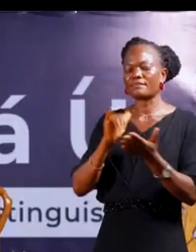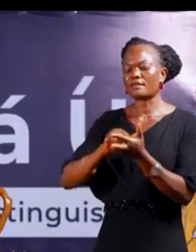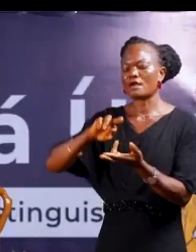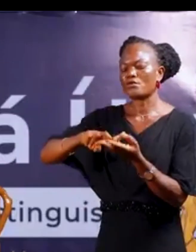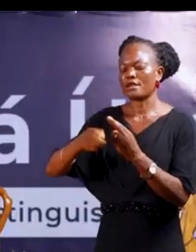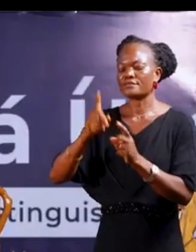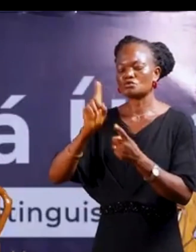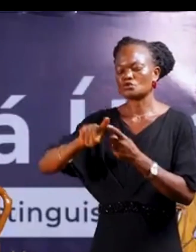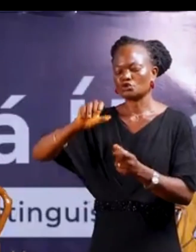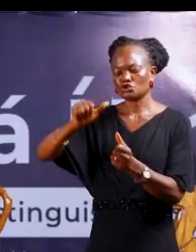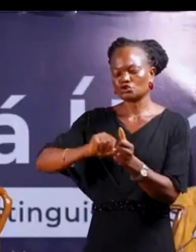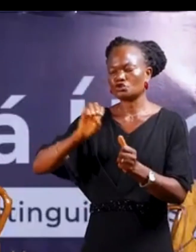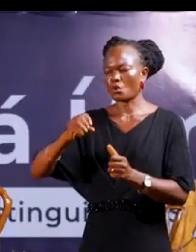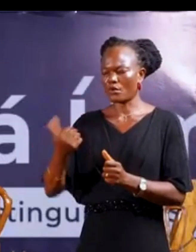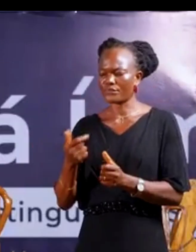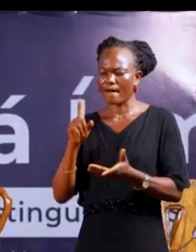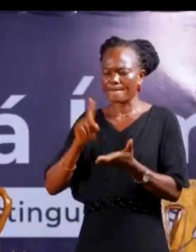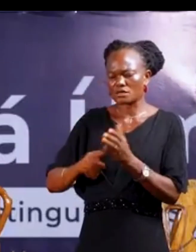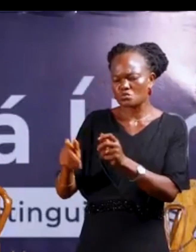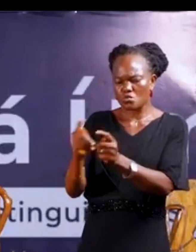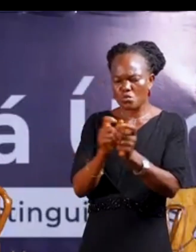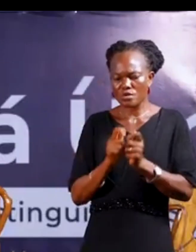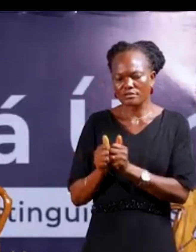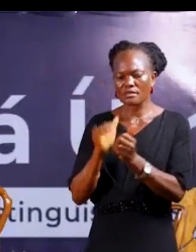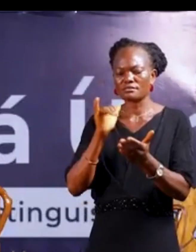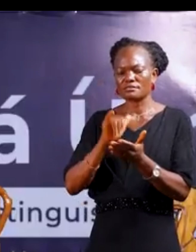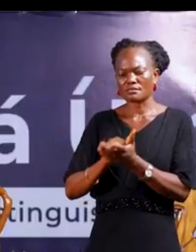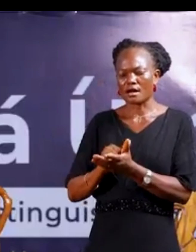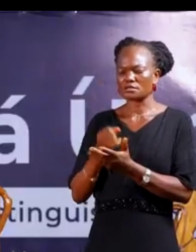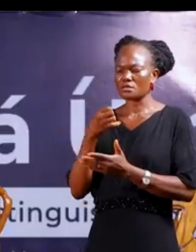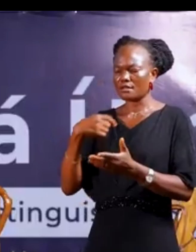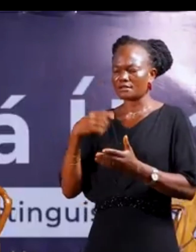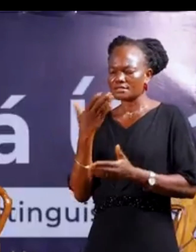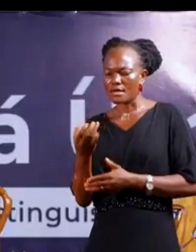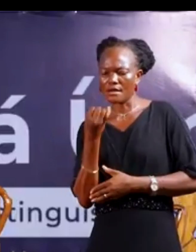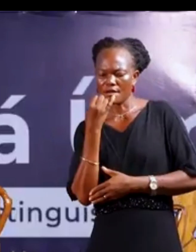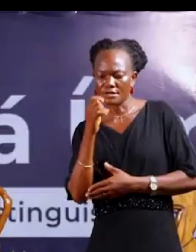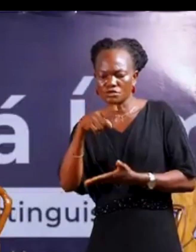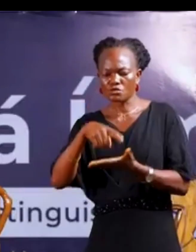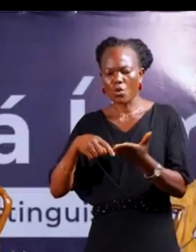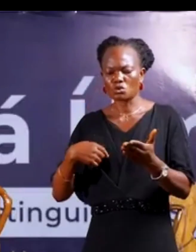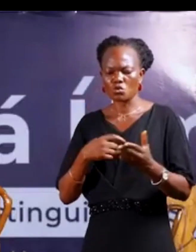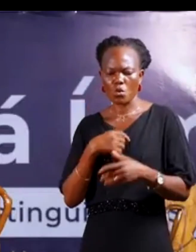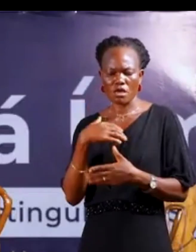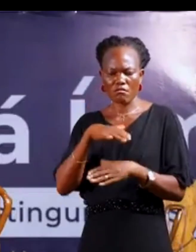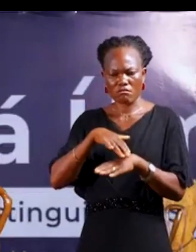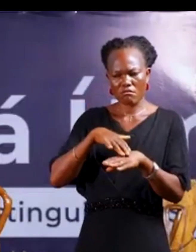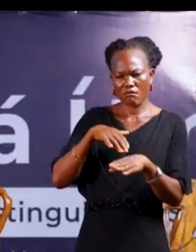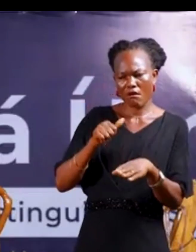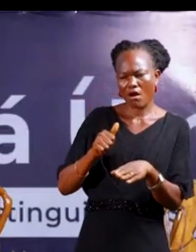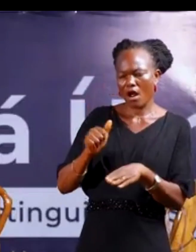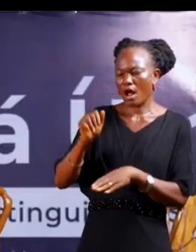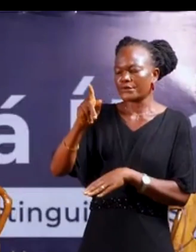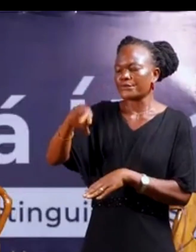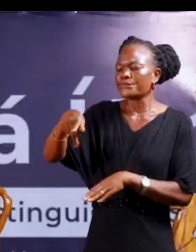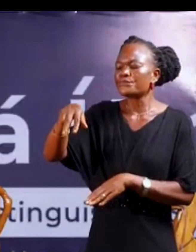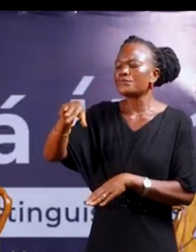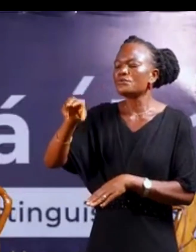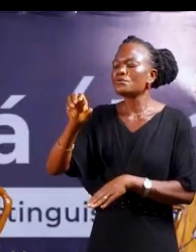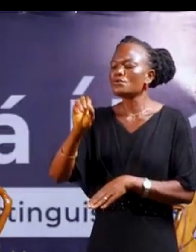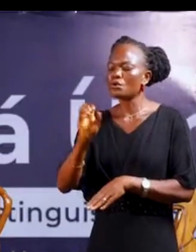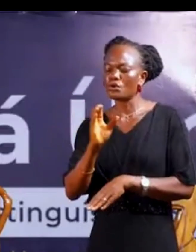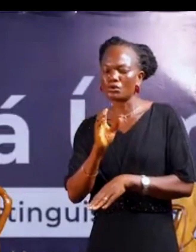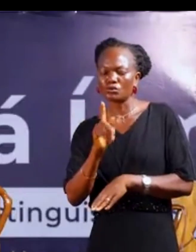other. But within that context, there is what we may refer to as the Proto-Bantu